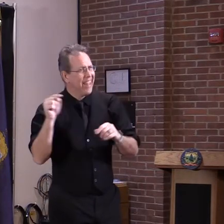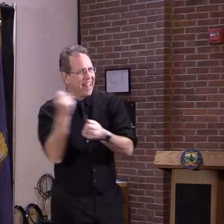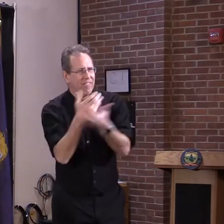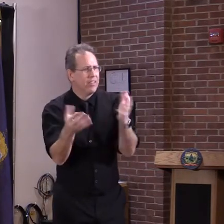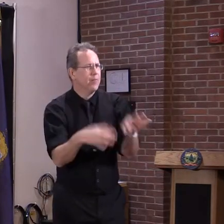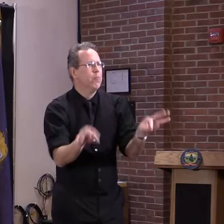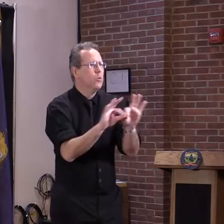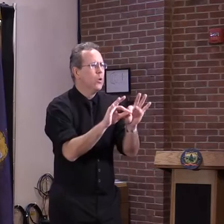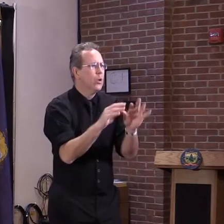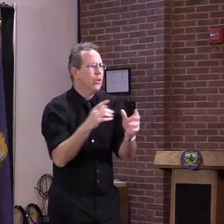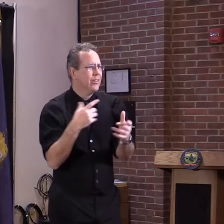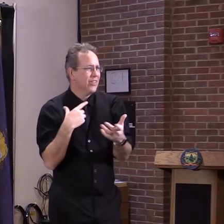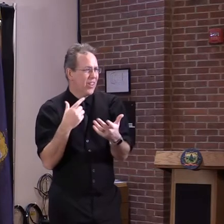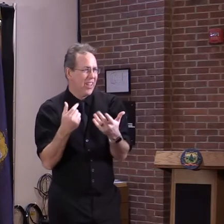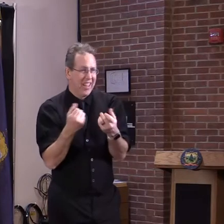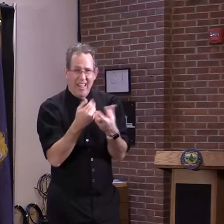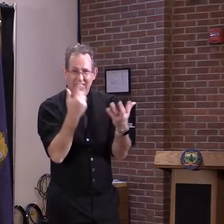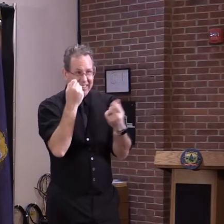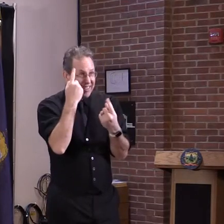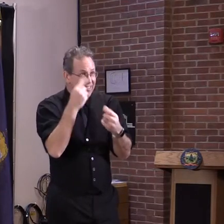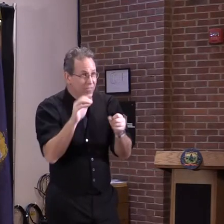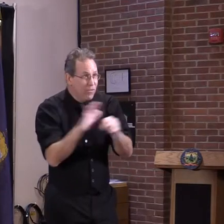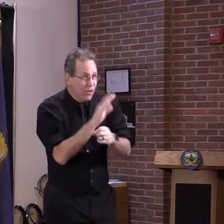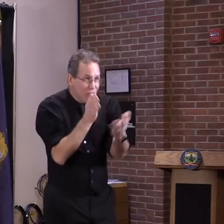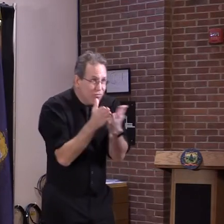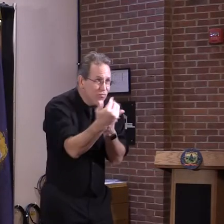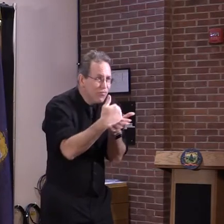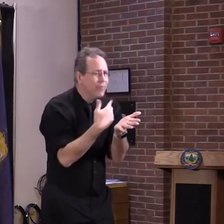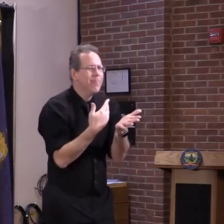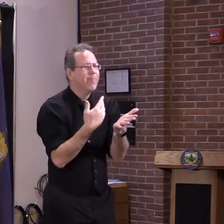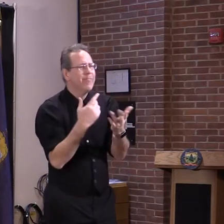on out there. Clearly,